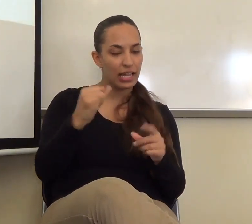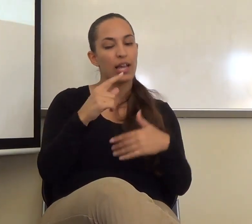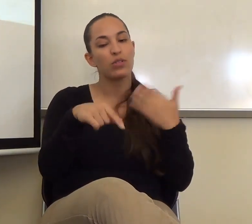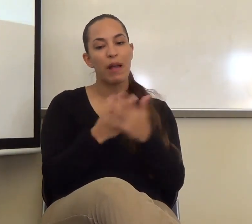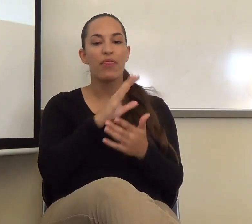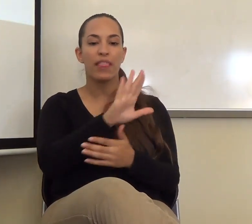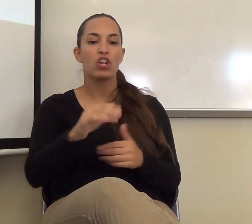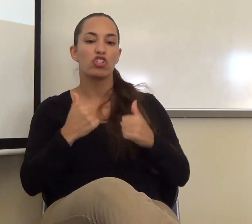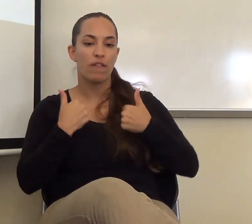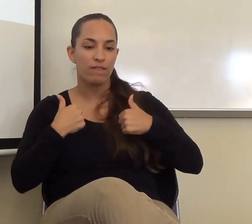and hand this out,